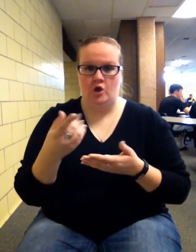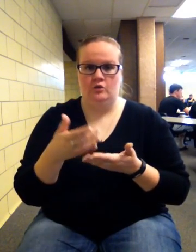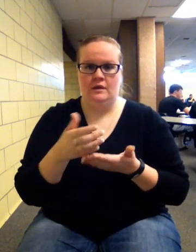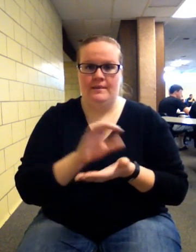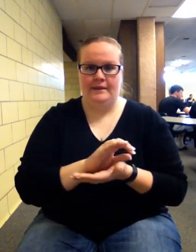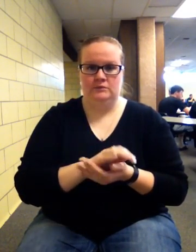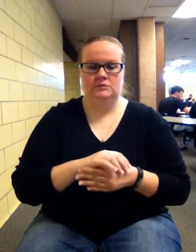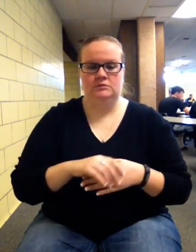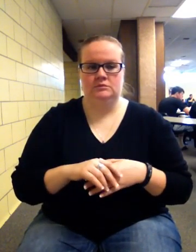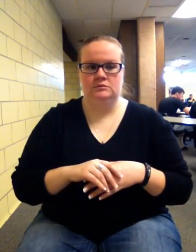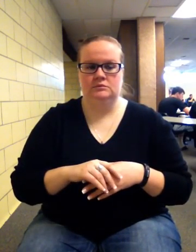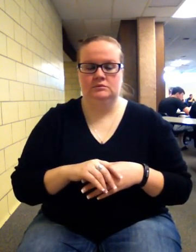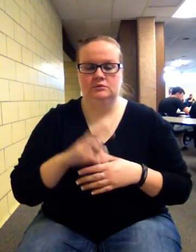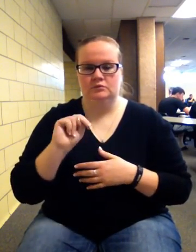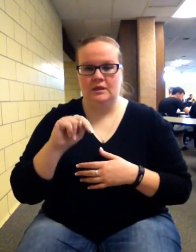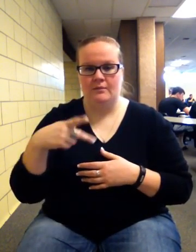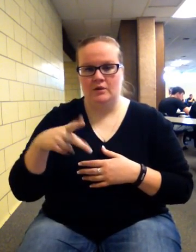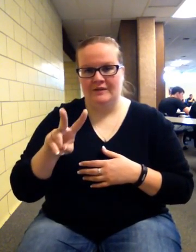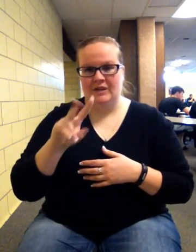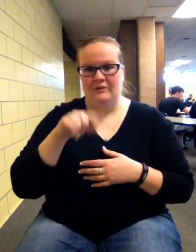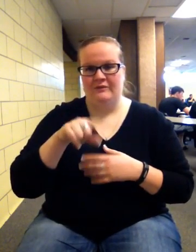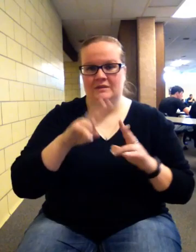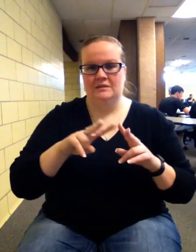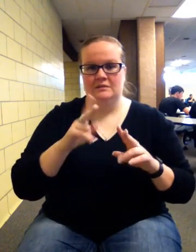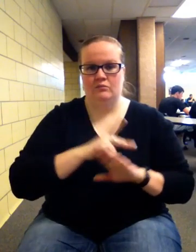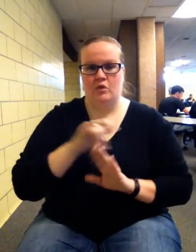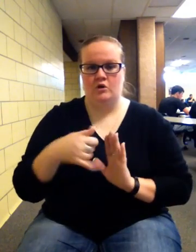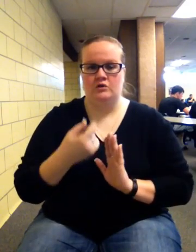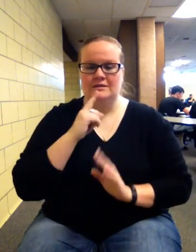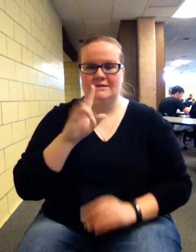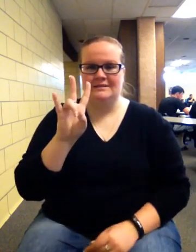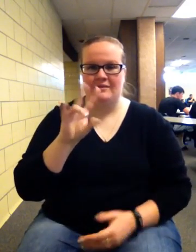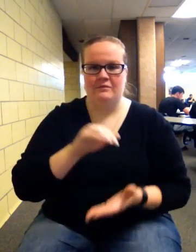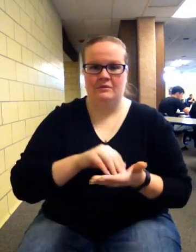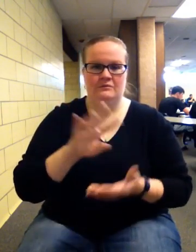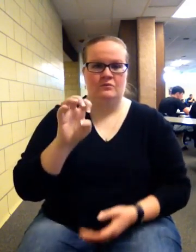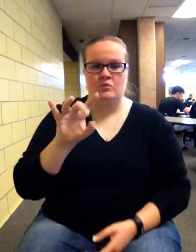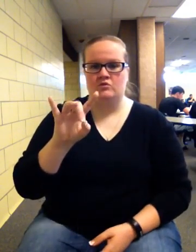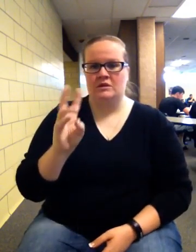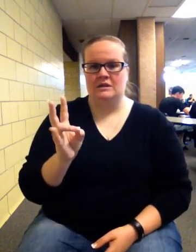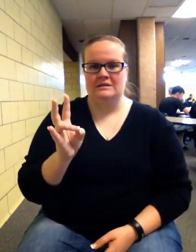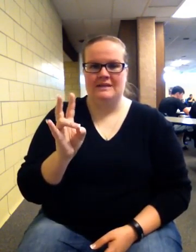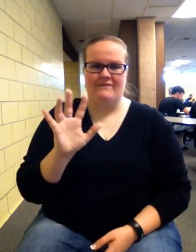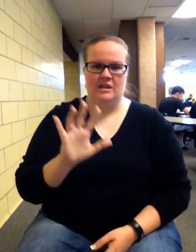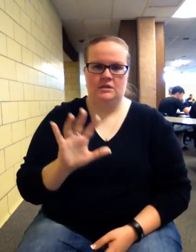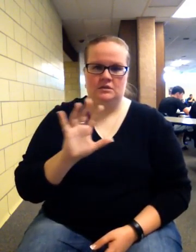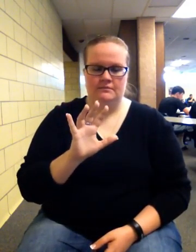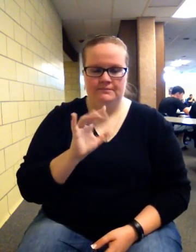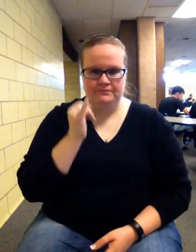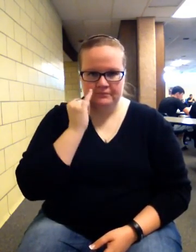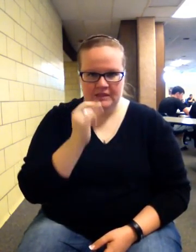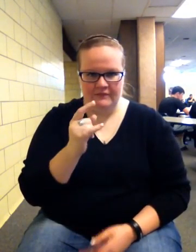So the net present value of this project is 7,487 basically. If it was less than zero,